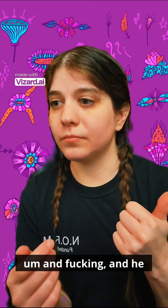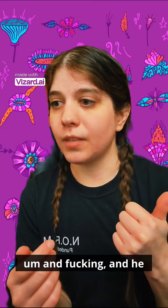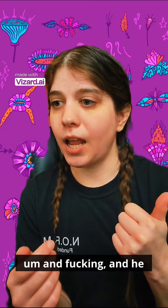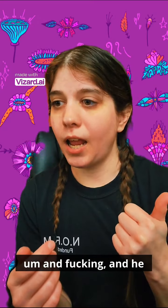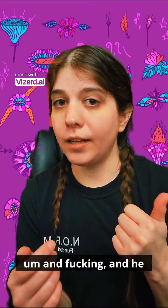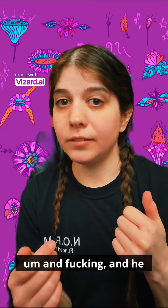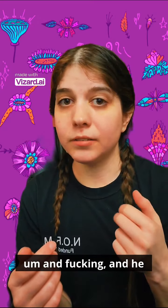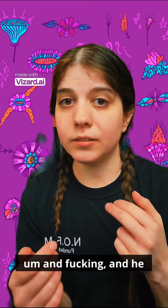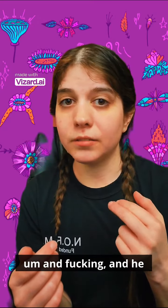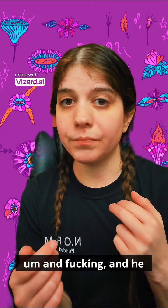And